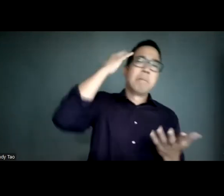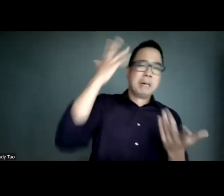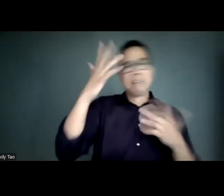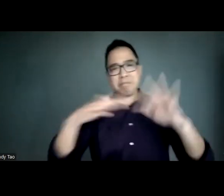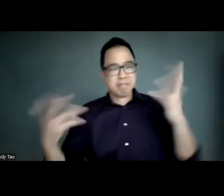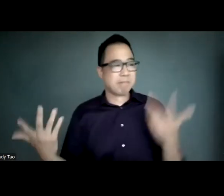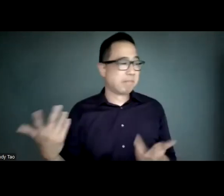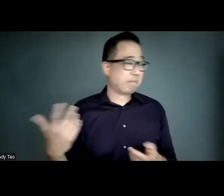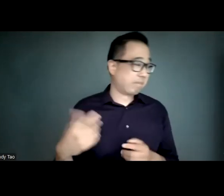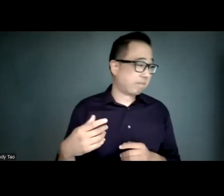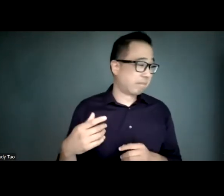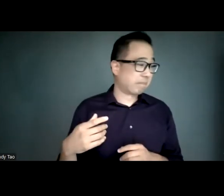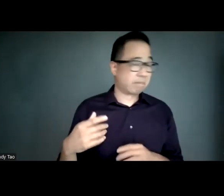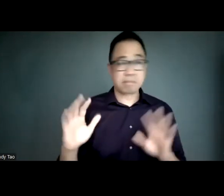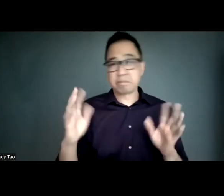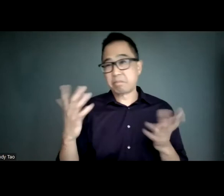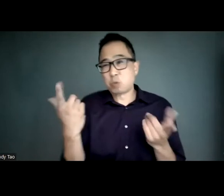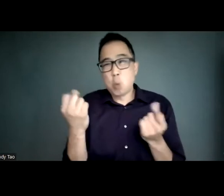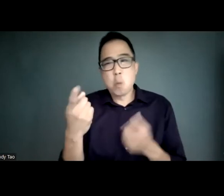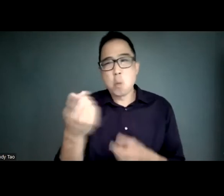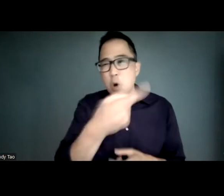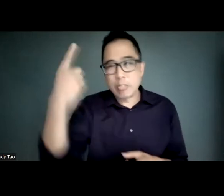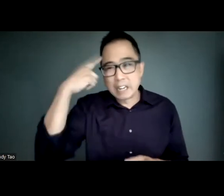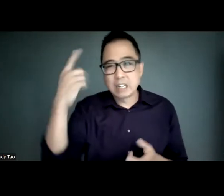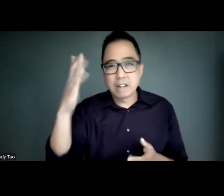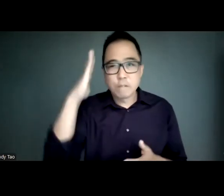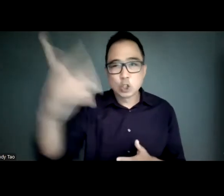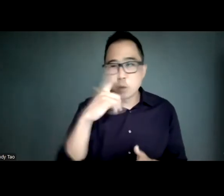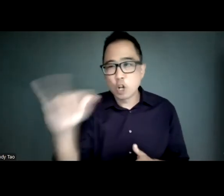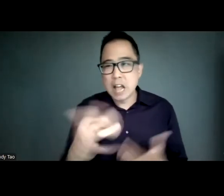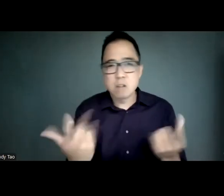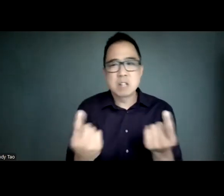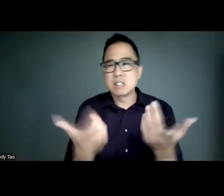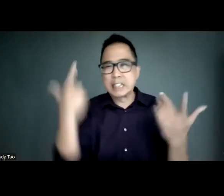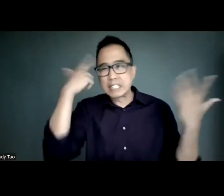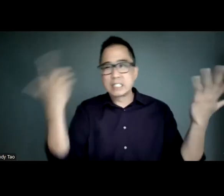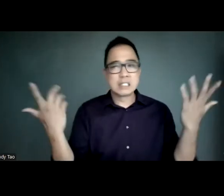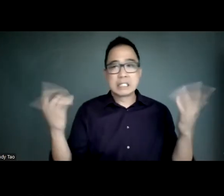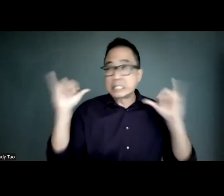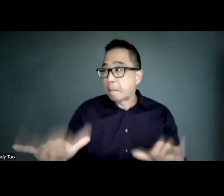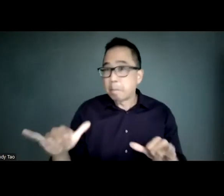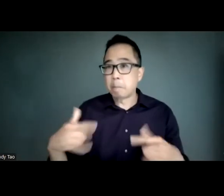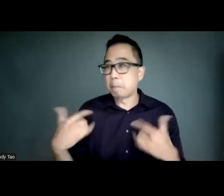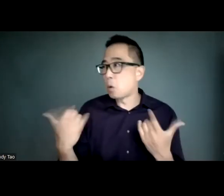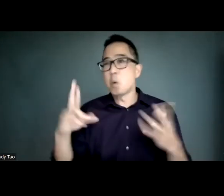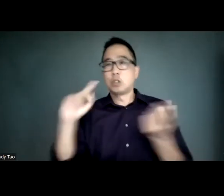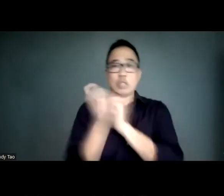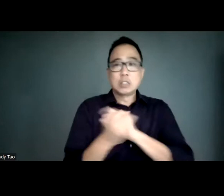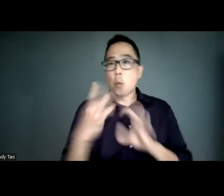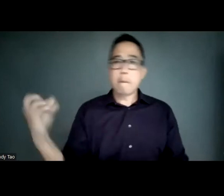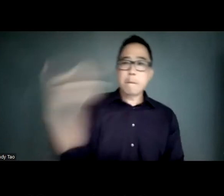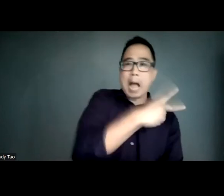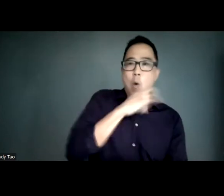even thought of it yet. How could they possibly think of life without COVID? What